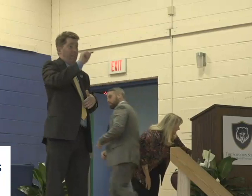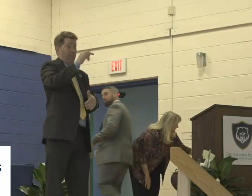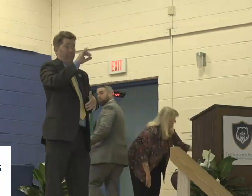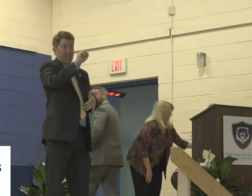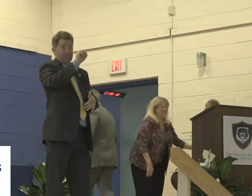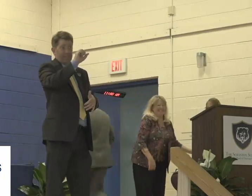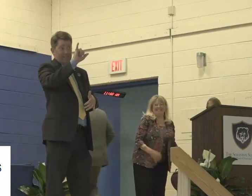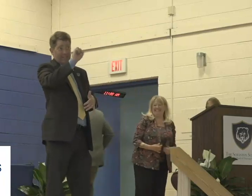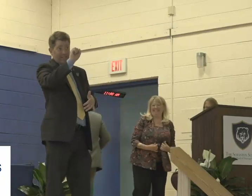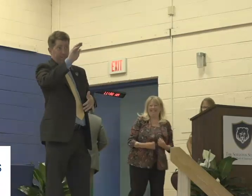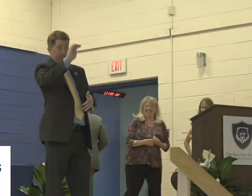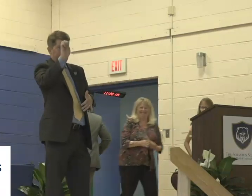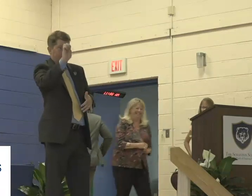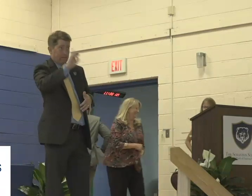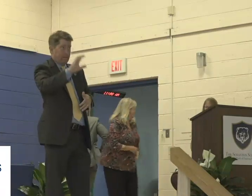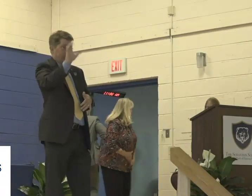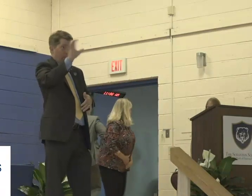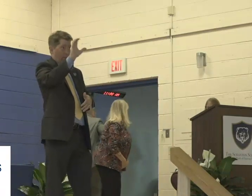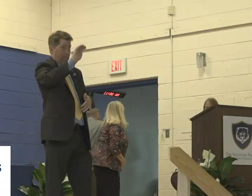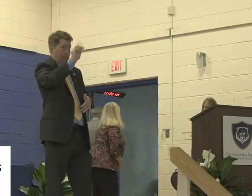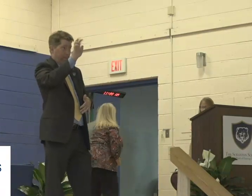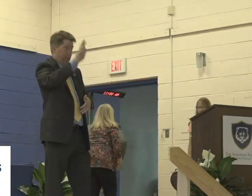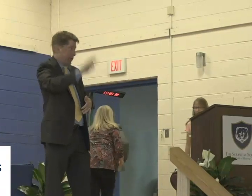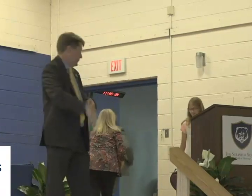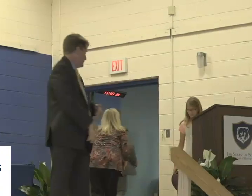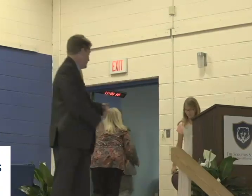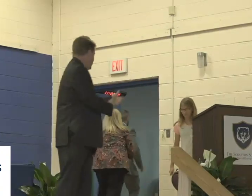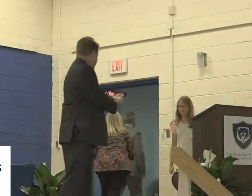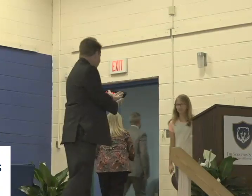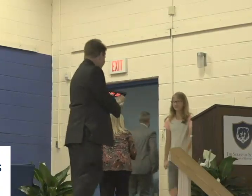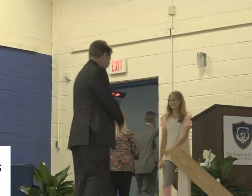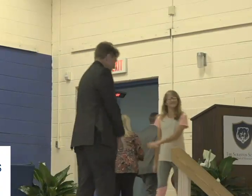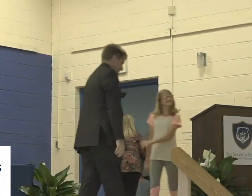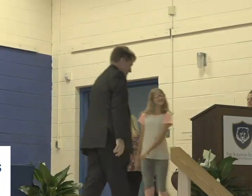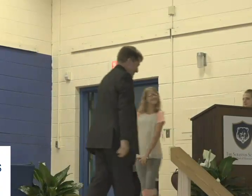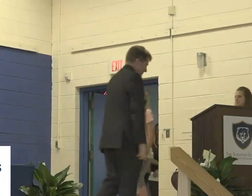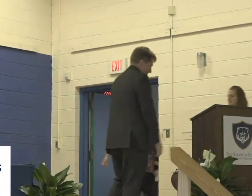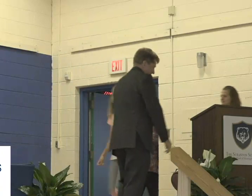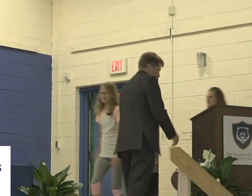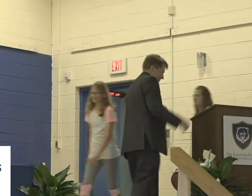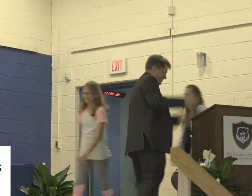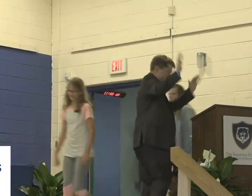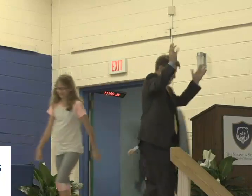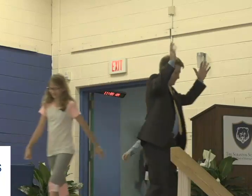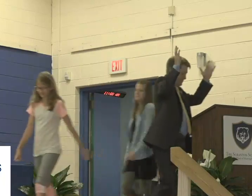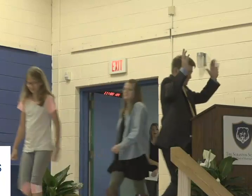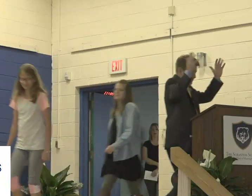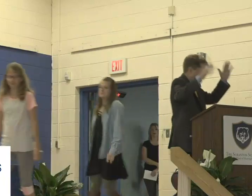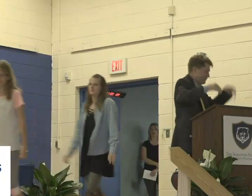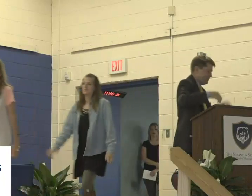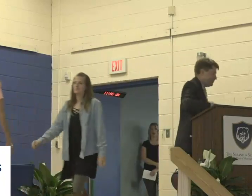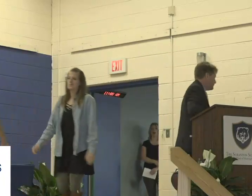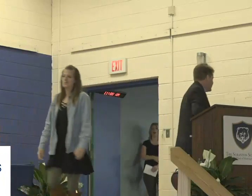So we are going to be performing the This Is Me with Miss Carlene Miller and Miss Kayla Miller.